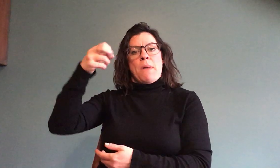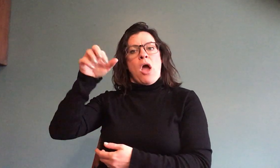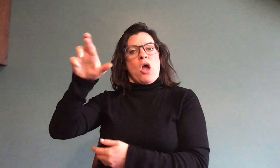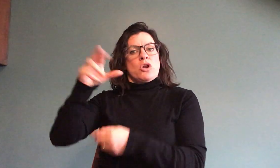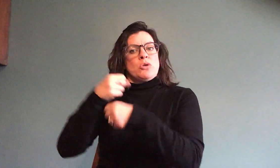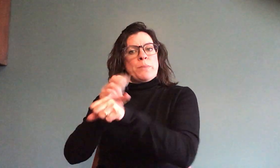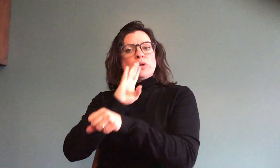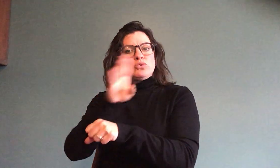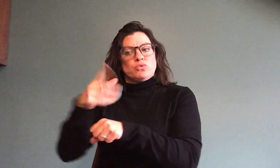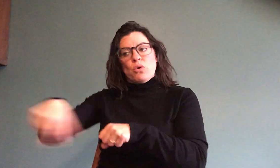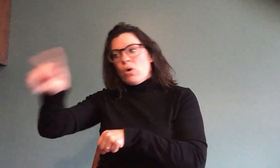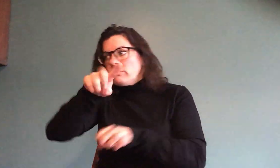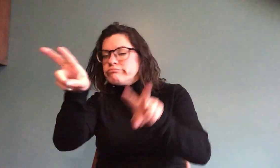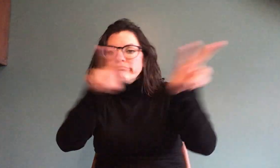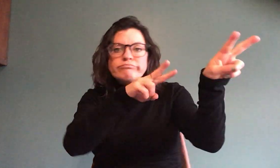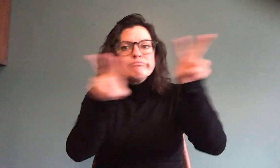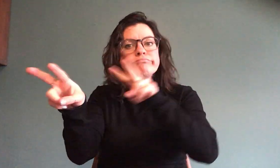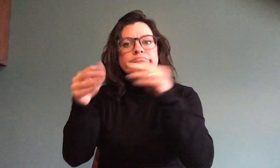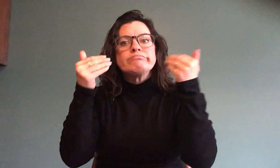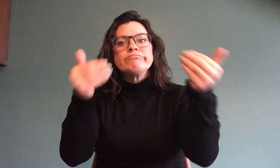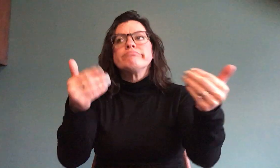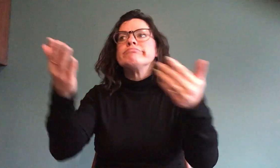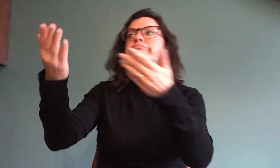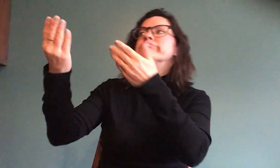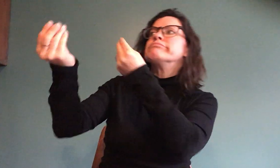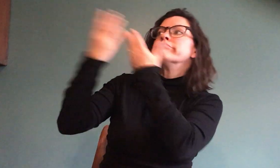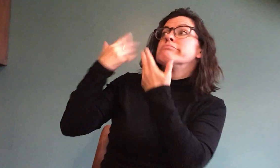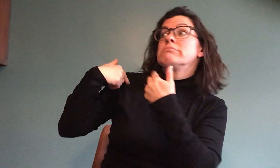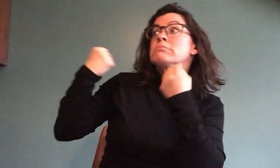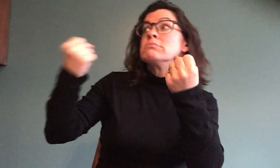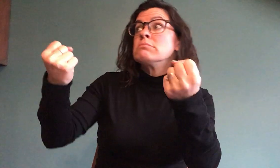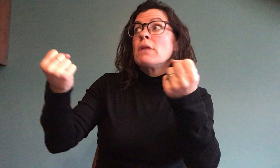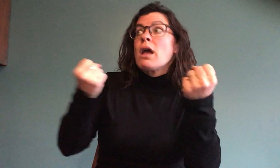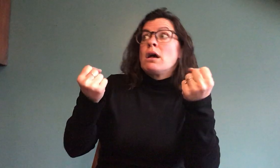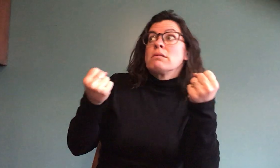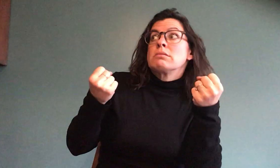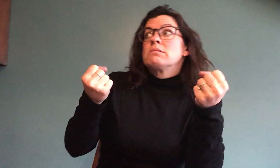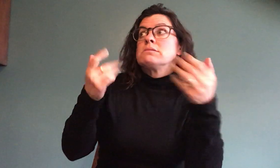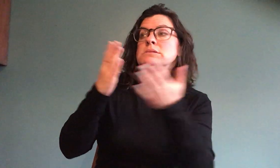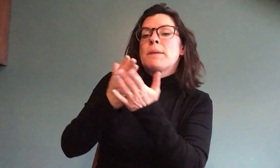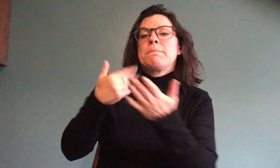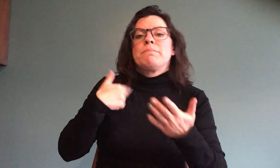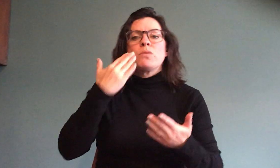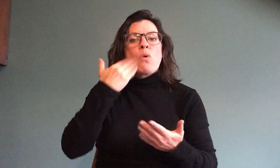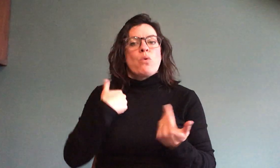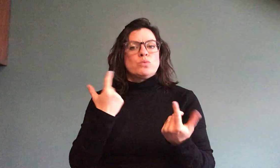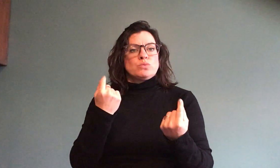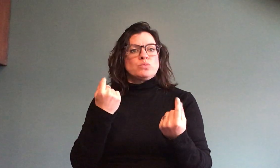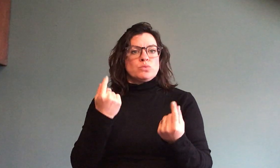what they want you to know and to understand for the NCCER test.